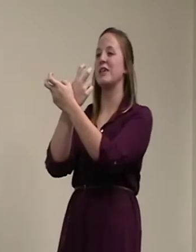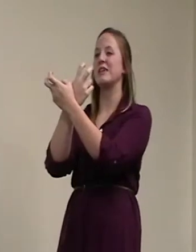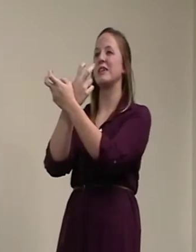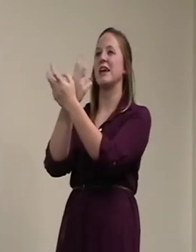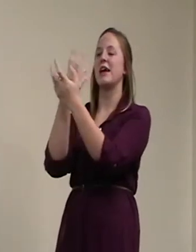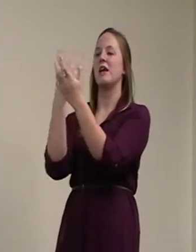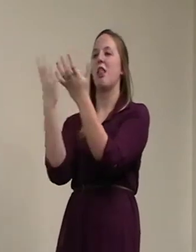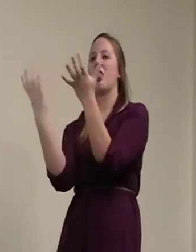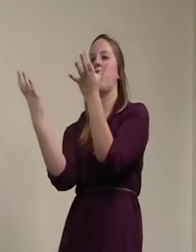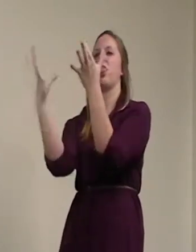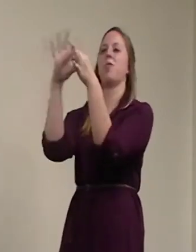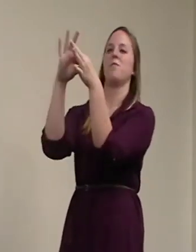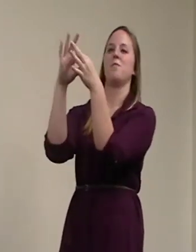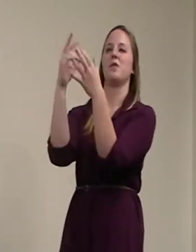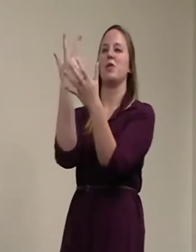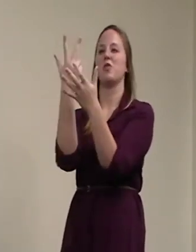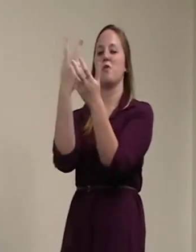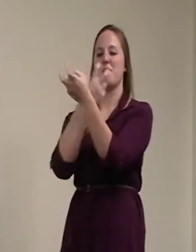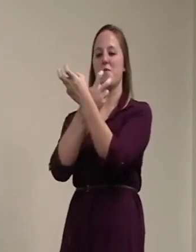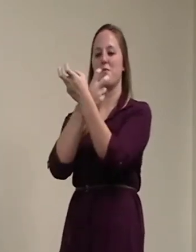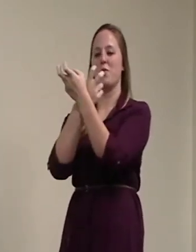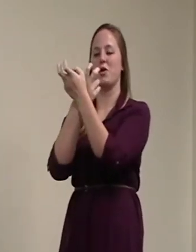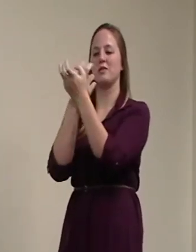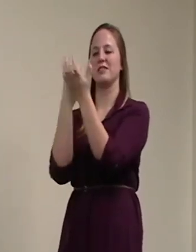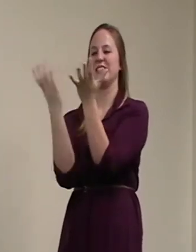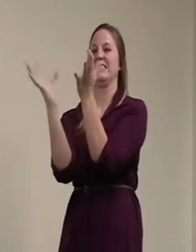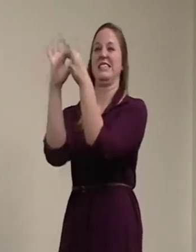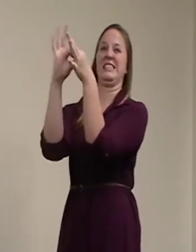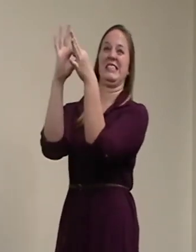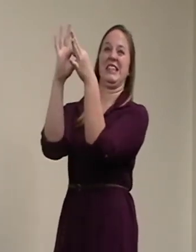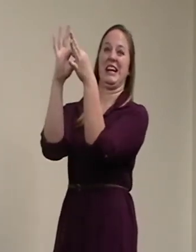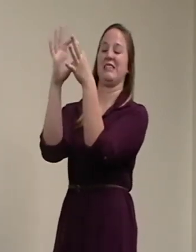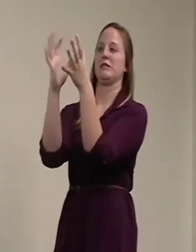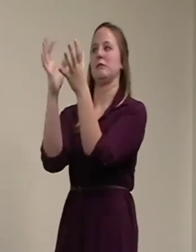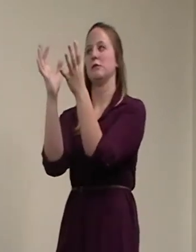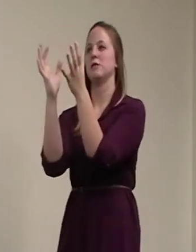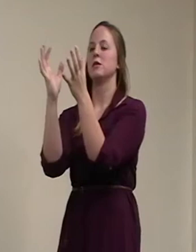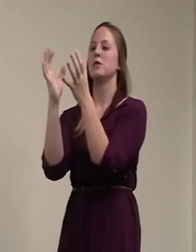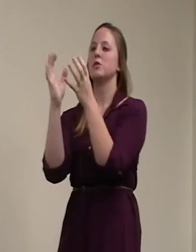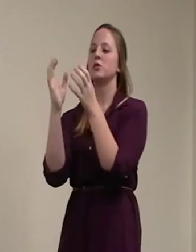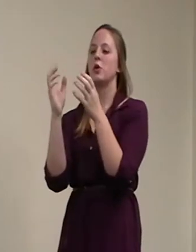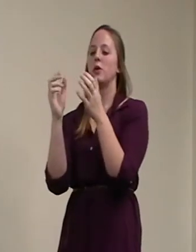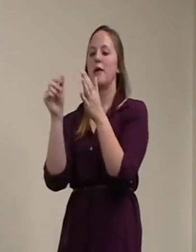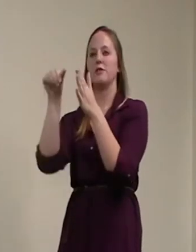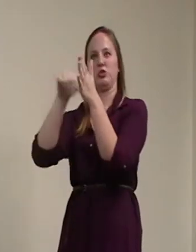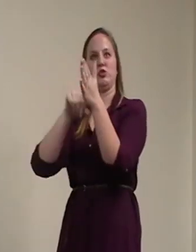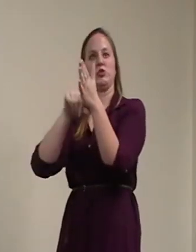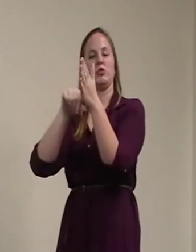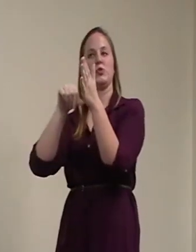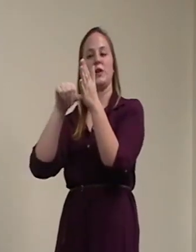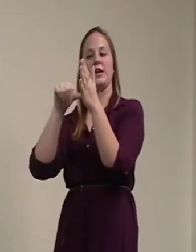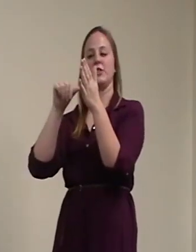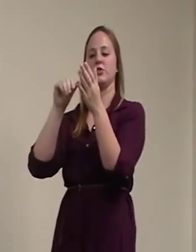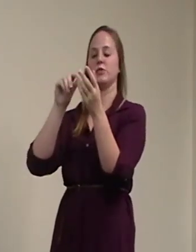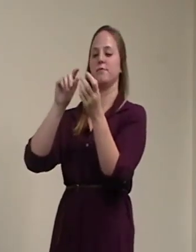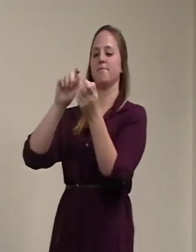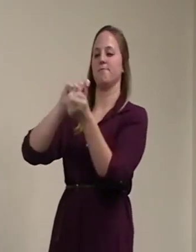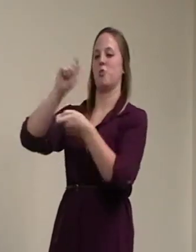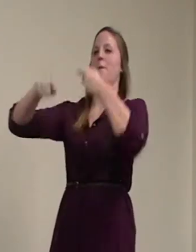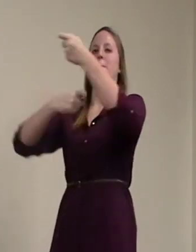doesn't move, and they can replace that with a prosthesis. So you can put a prosthetic bone there and keep